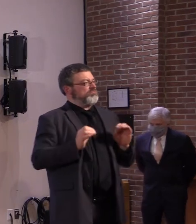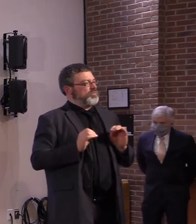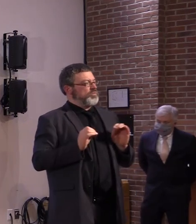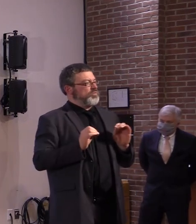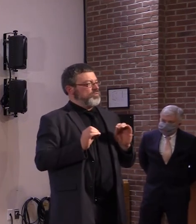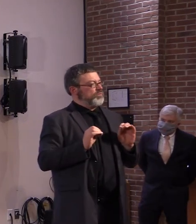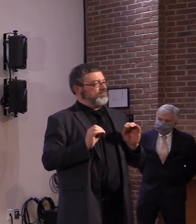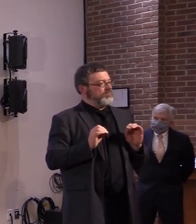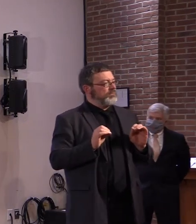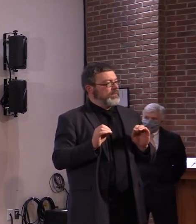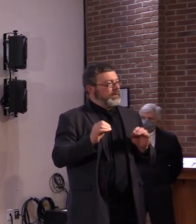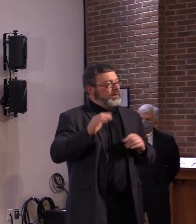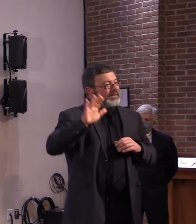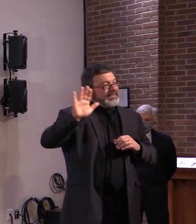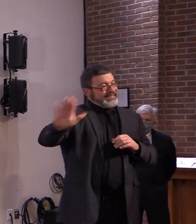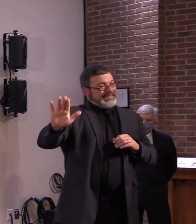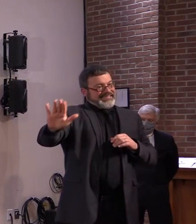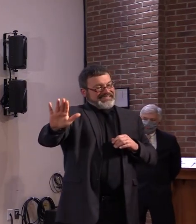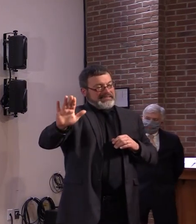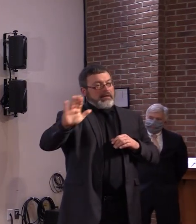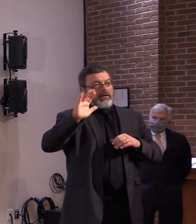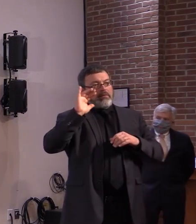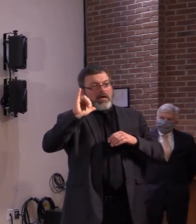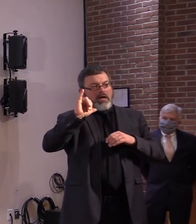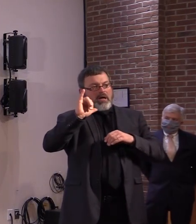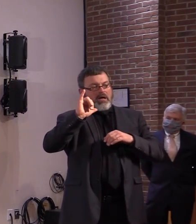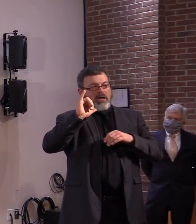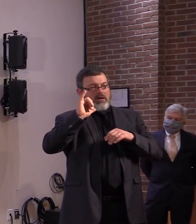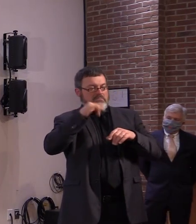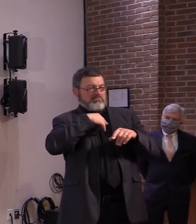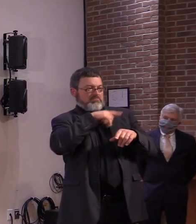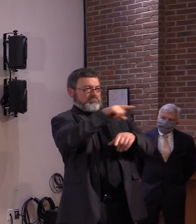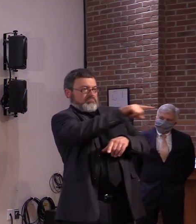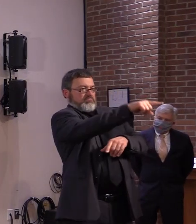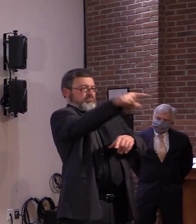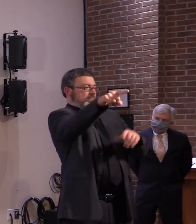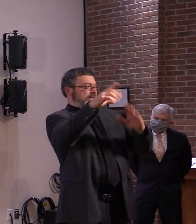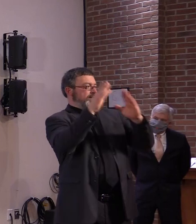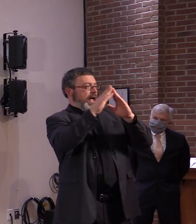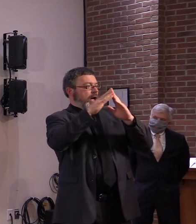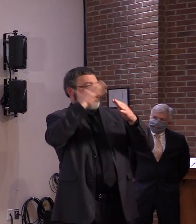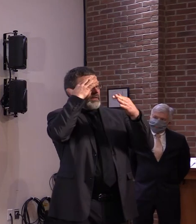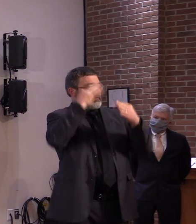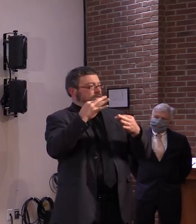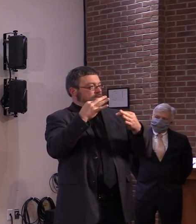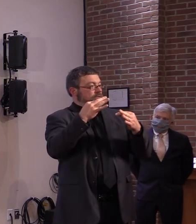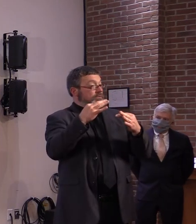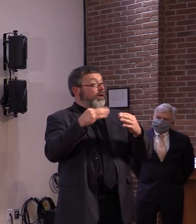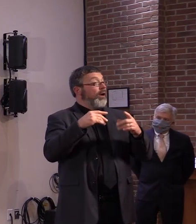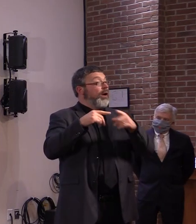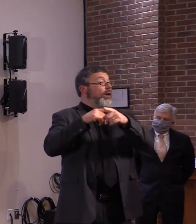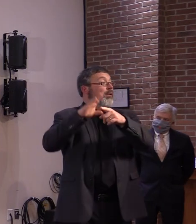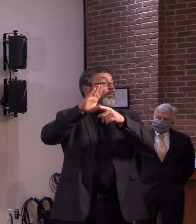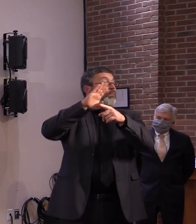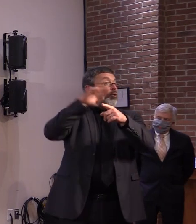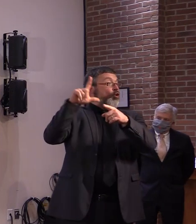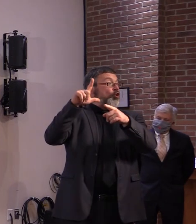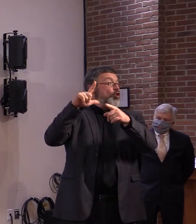had their curfew for a while, but they've since rescinded that. But that is still in place.